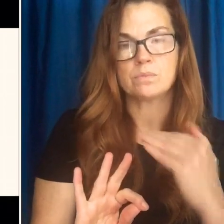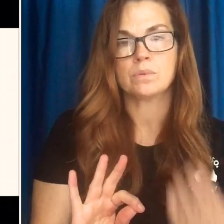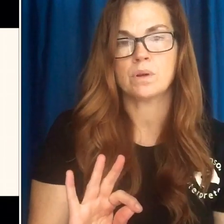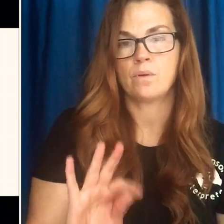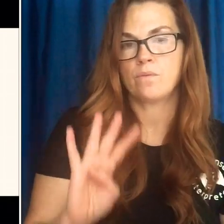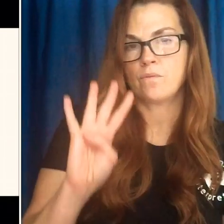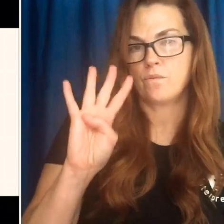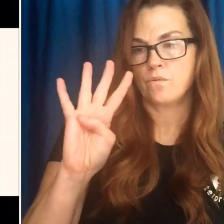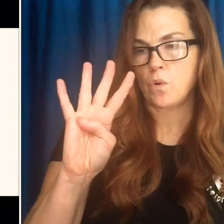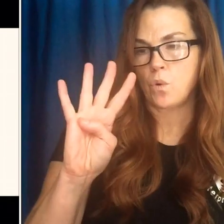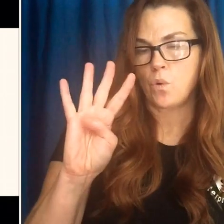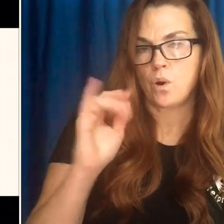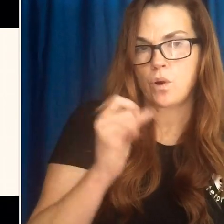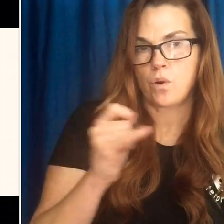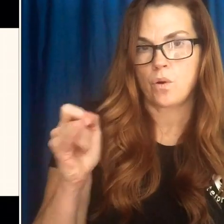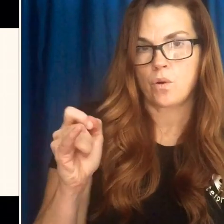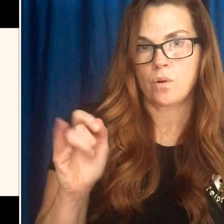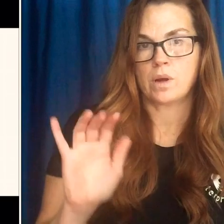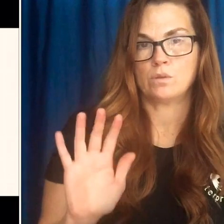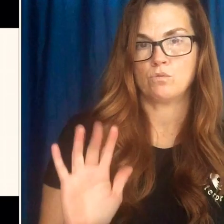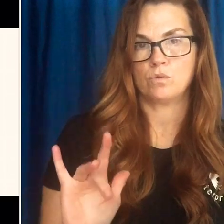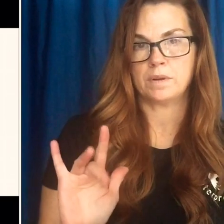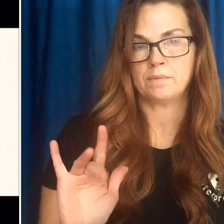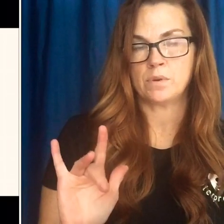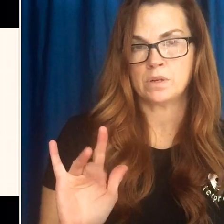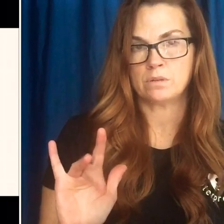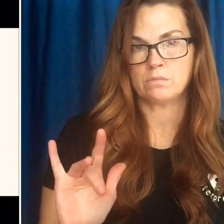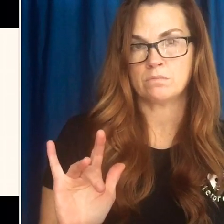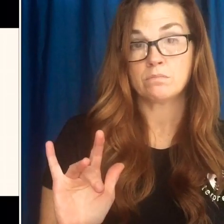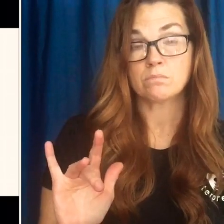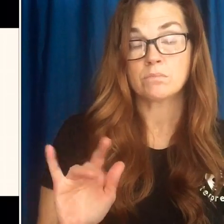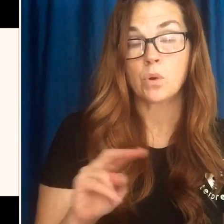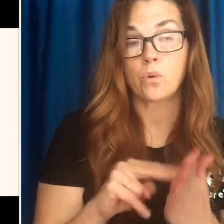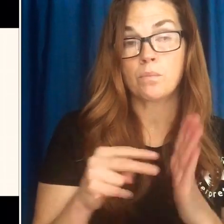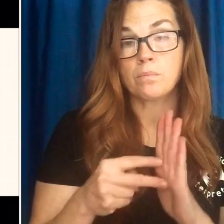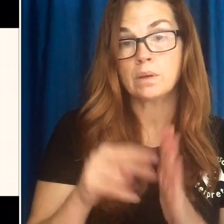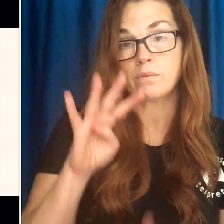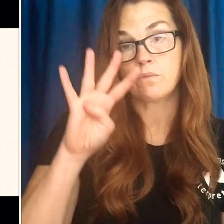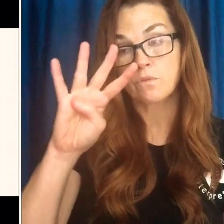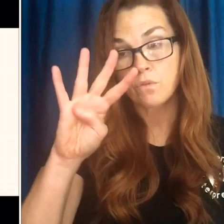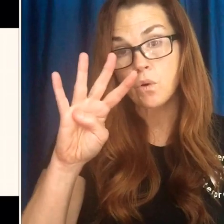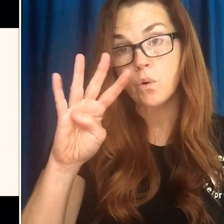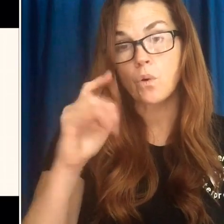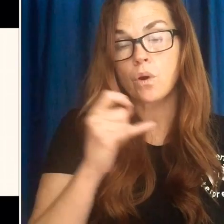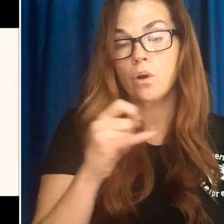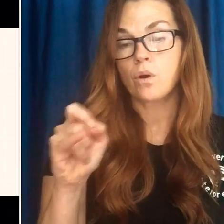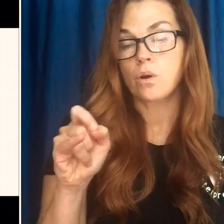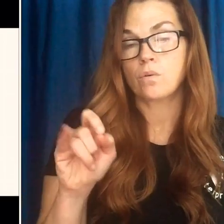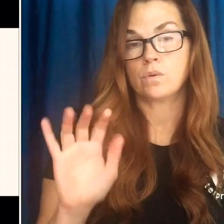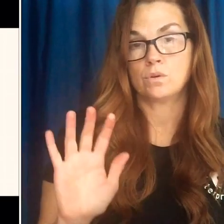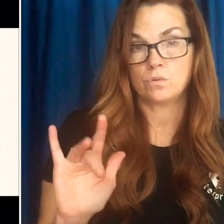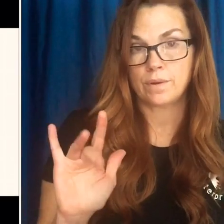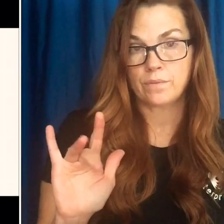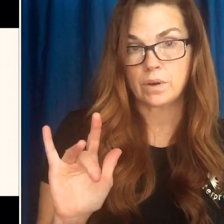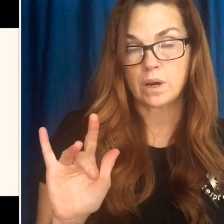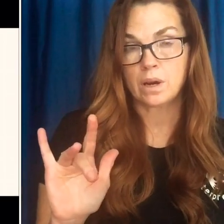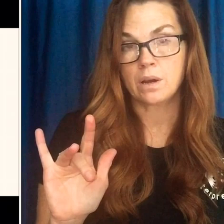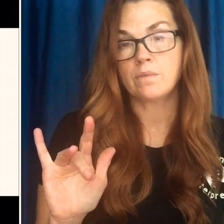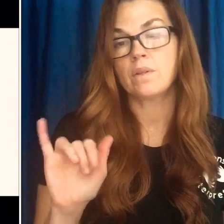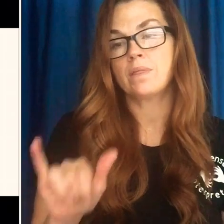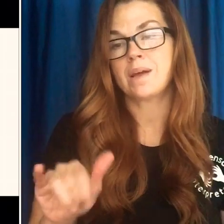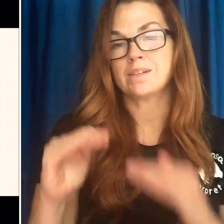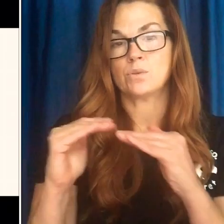4/25. So that the fraction 4/25, or 4 over 25, is equivalent